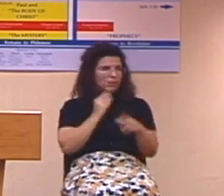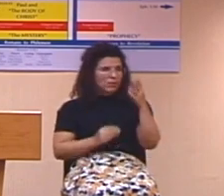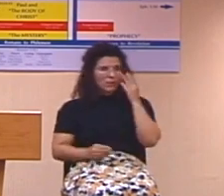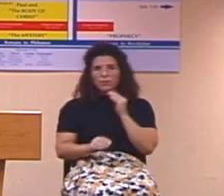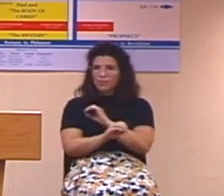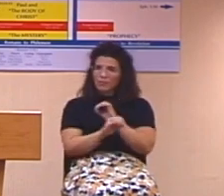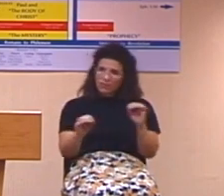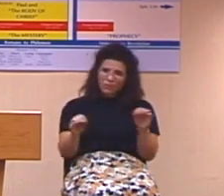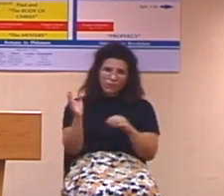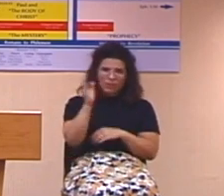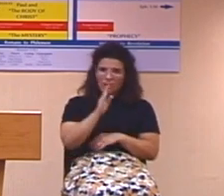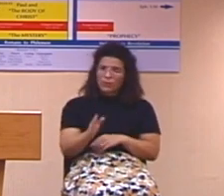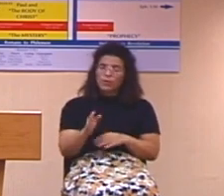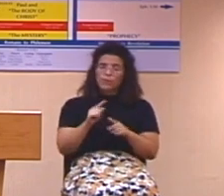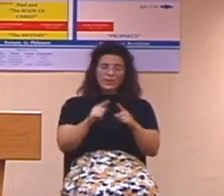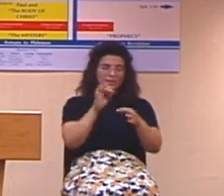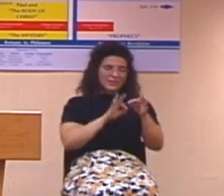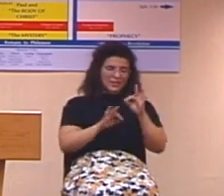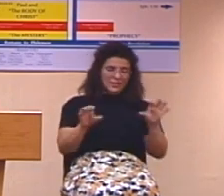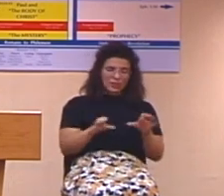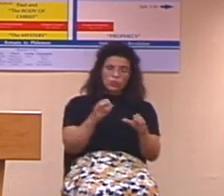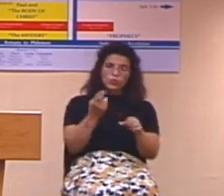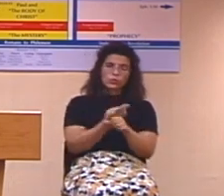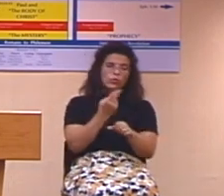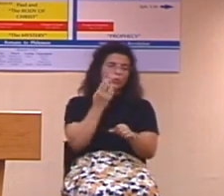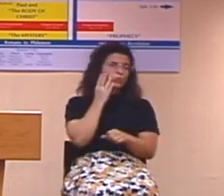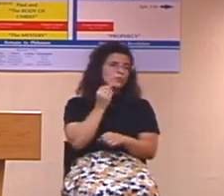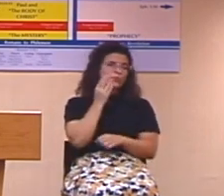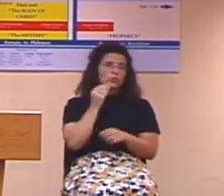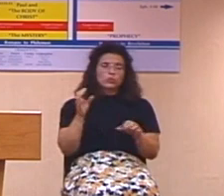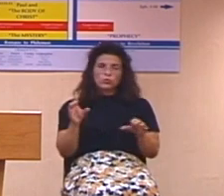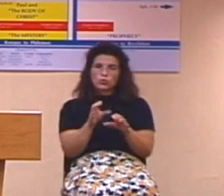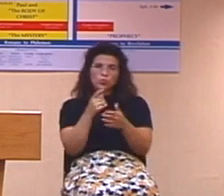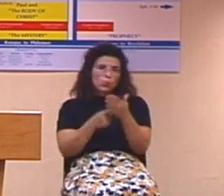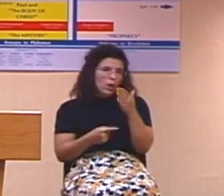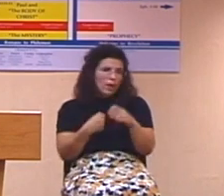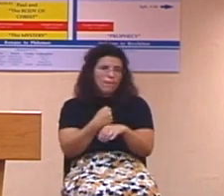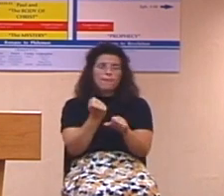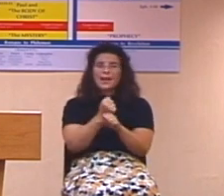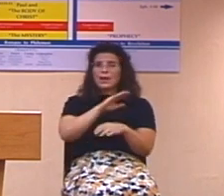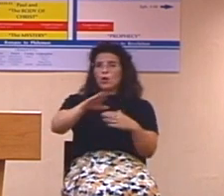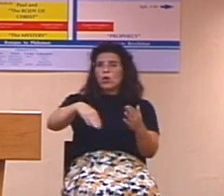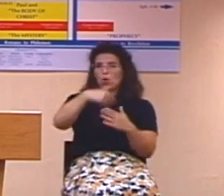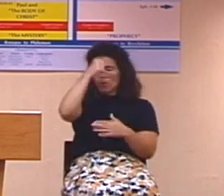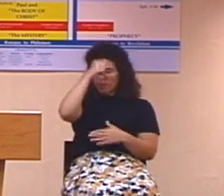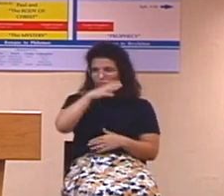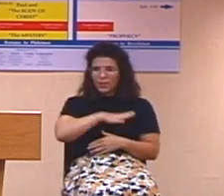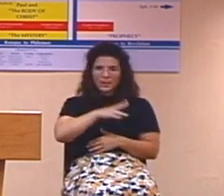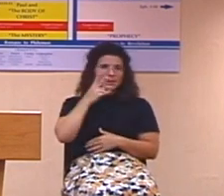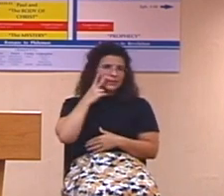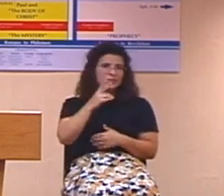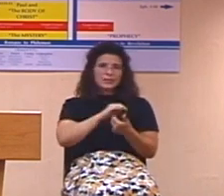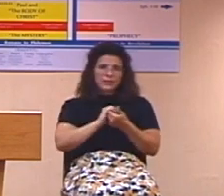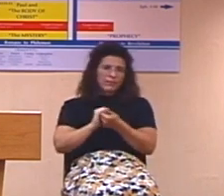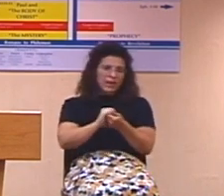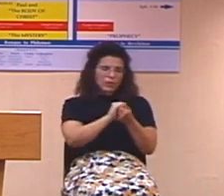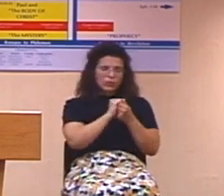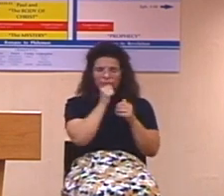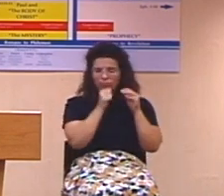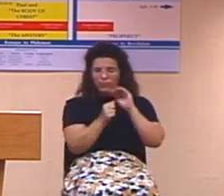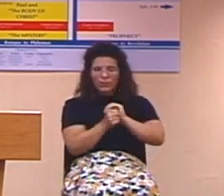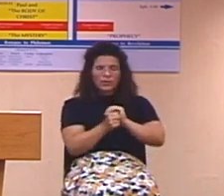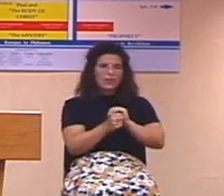Rather, he used them to do what? Make all men see what is the fellowship of the mystery. See the gospel. Preach the